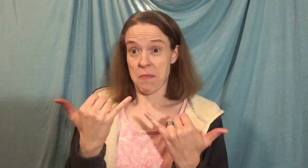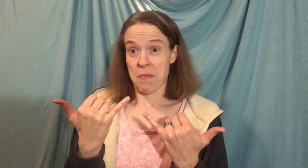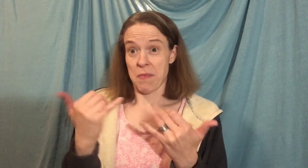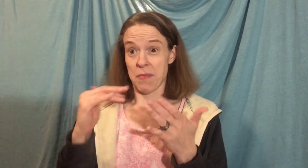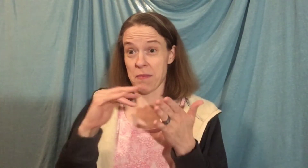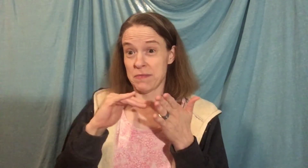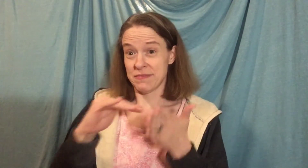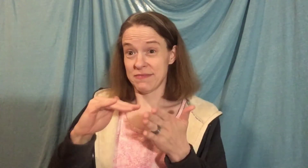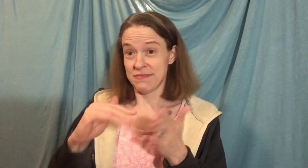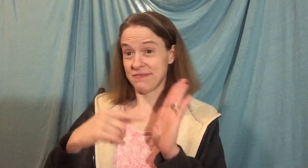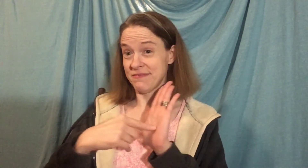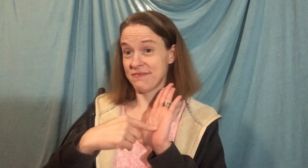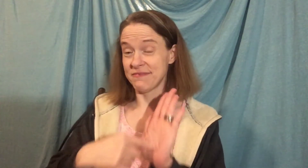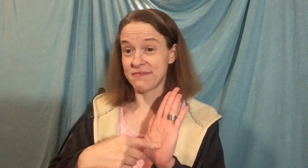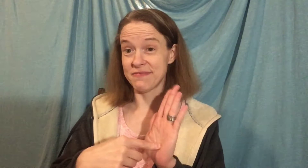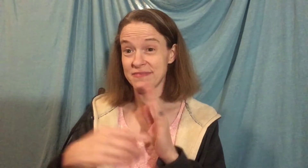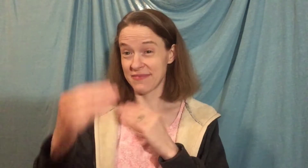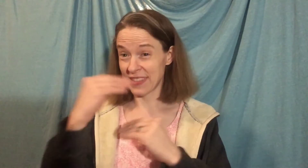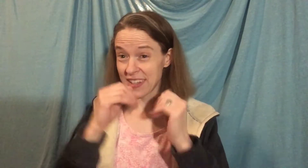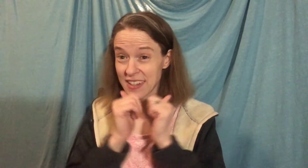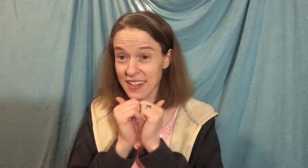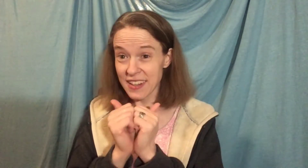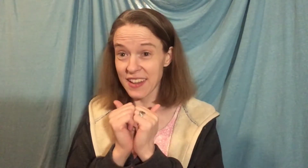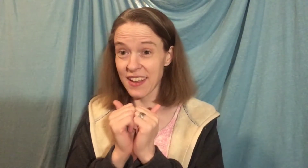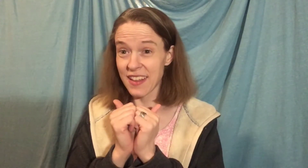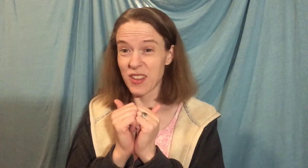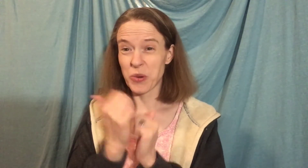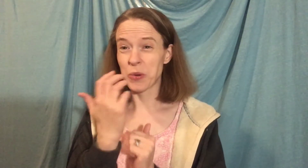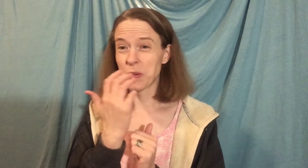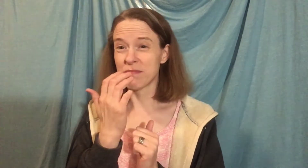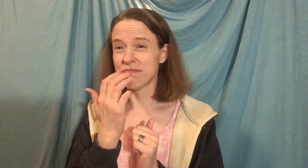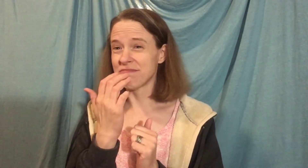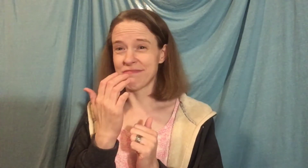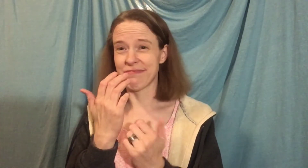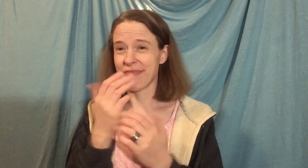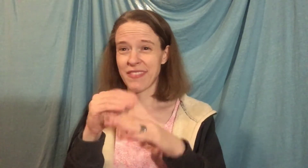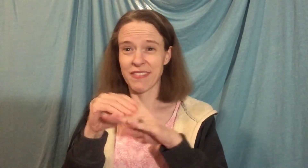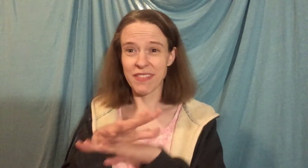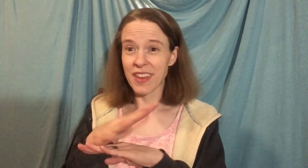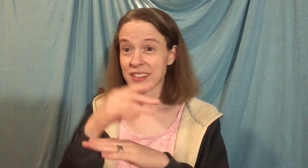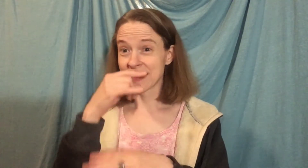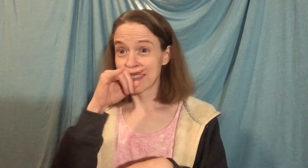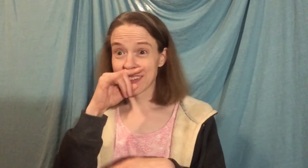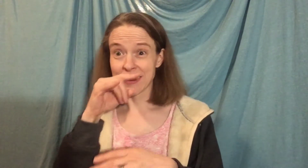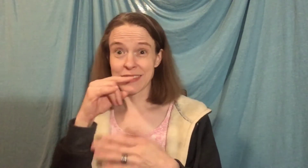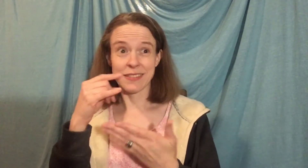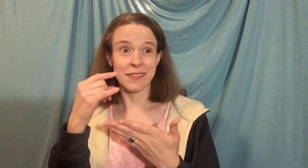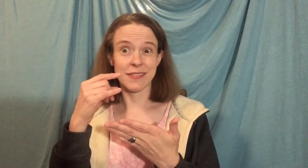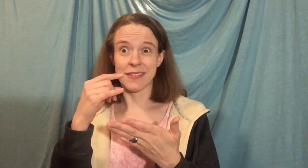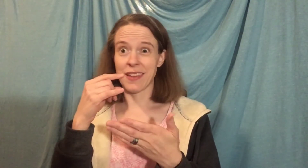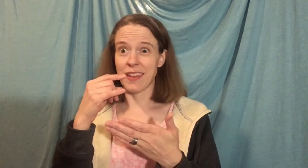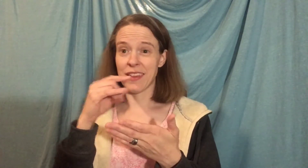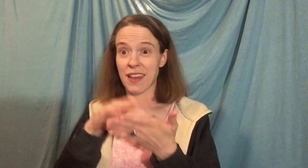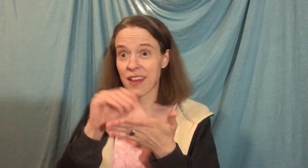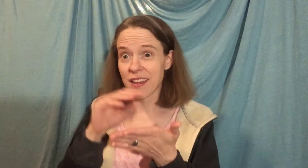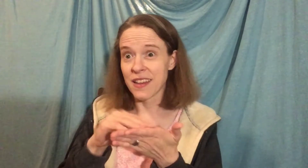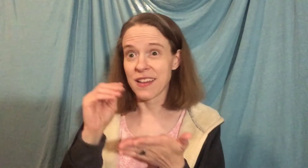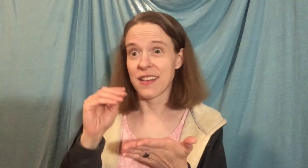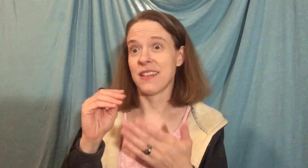Even modern studies show the benefits of eating together and how it influences kids'